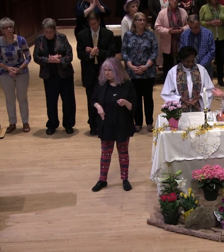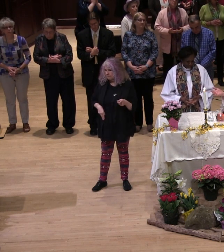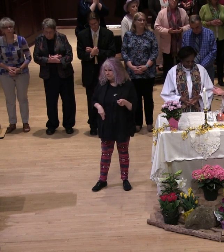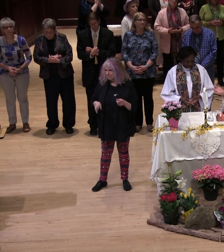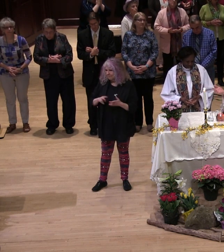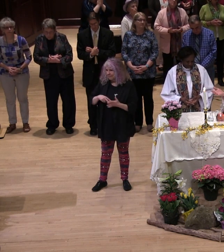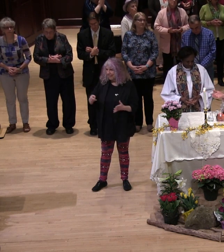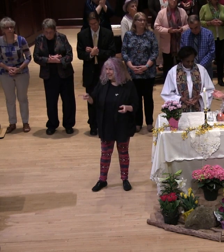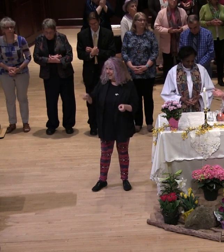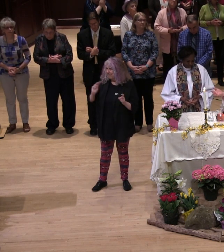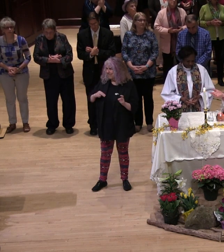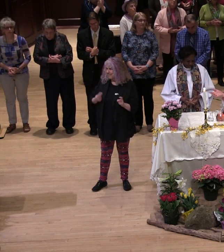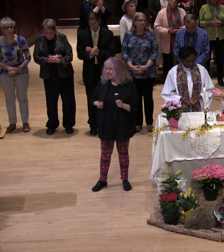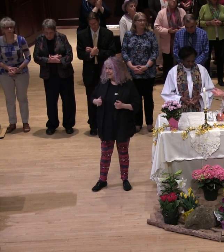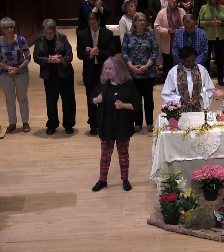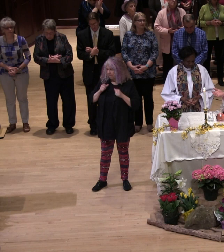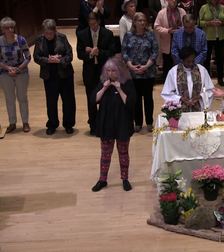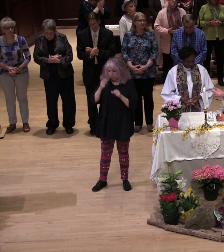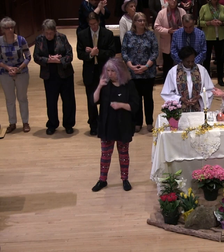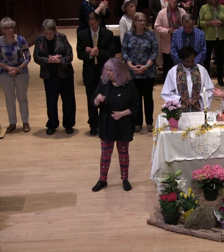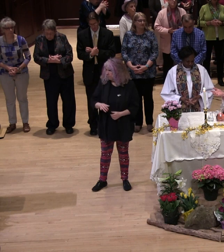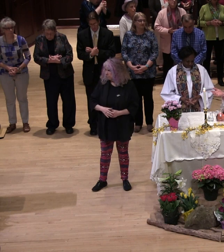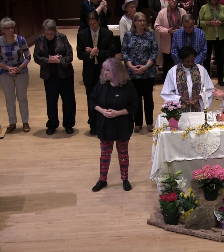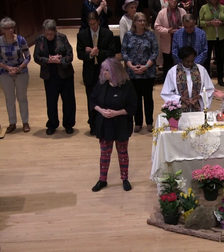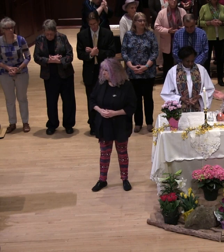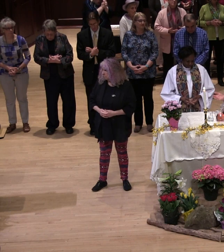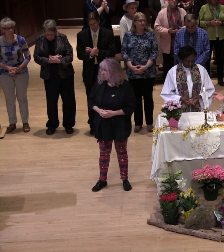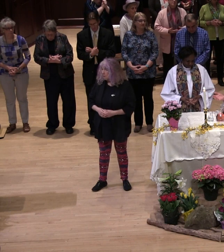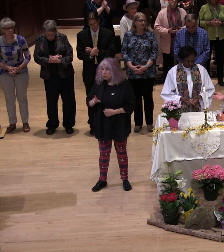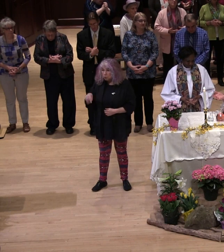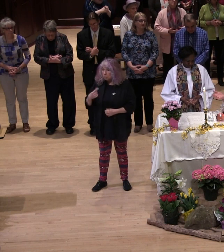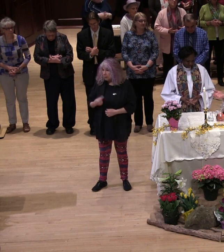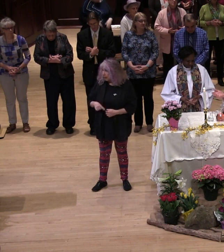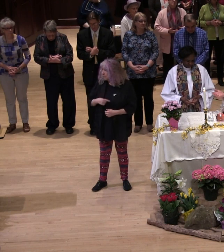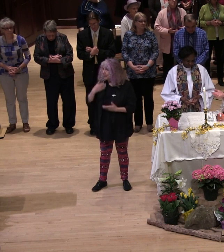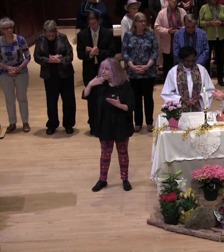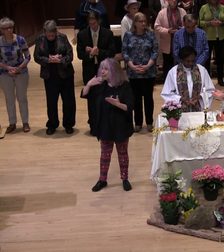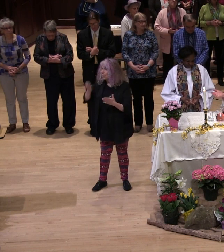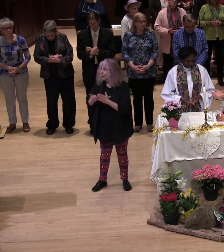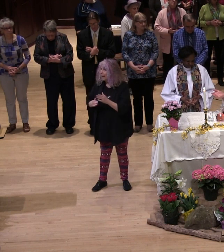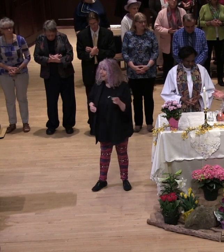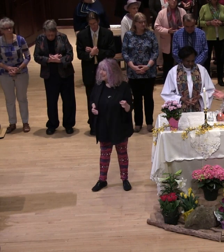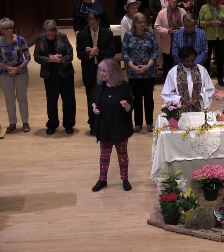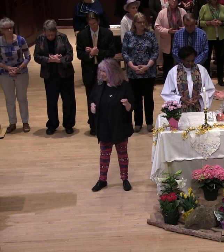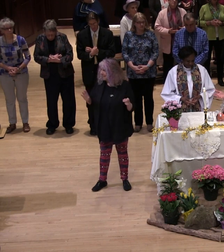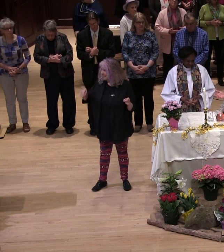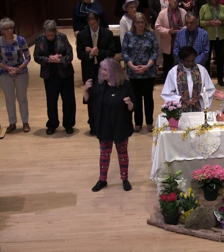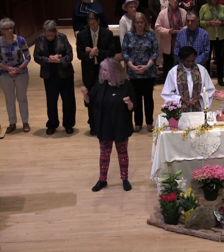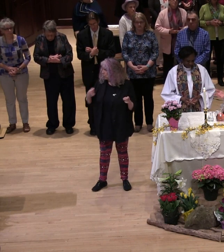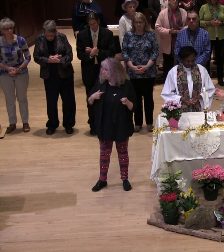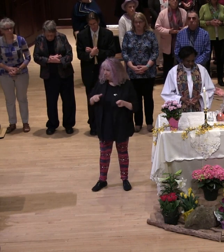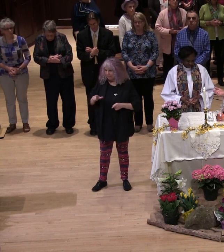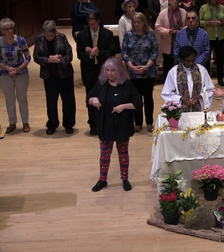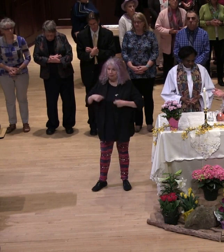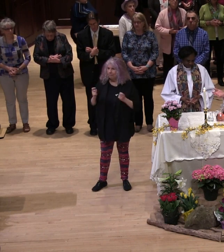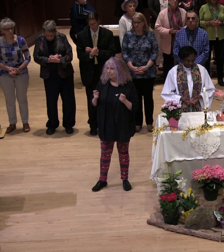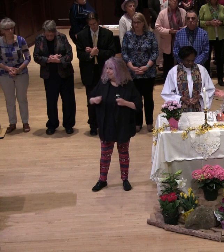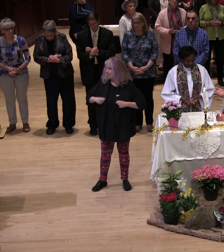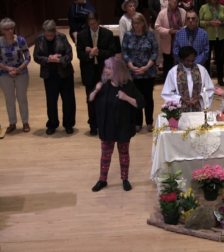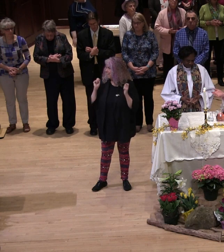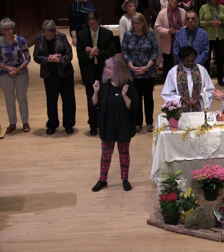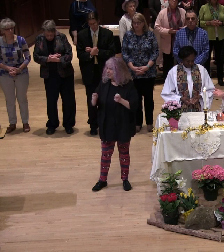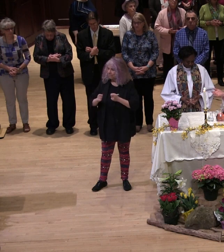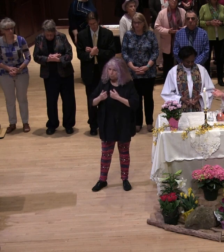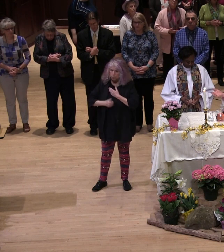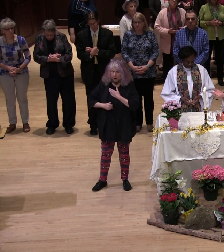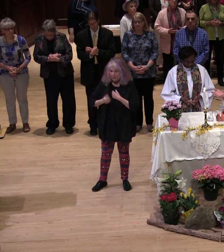dead and gave us life that goes on forever. So today we just say thank you again. We give you this life-giving bread and this saving cup